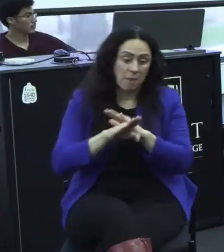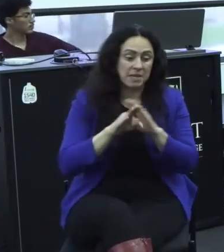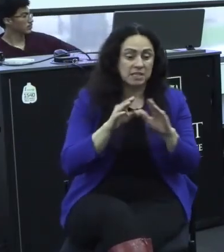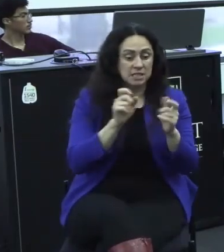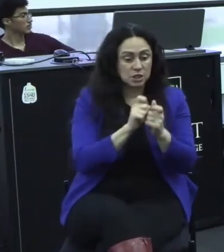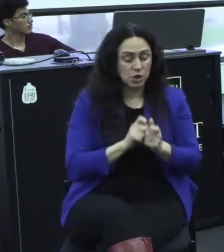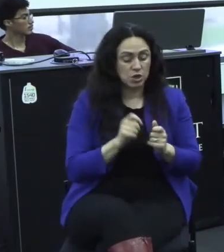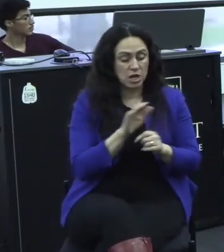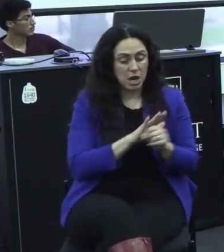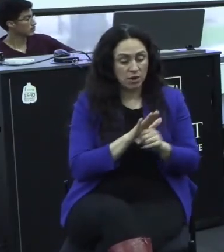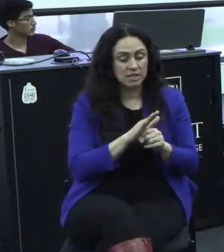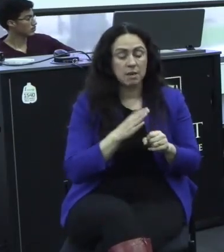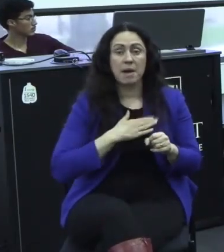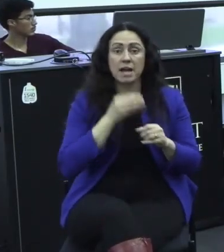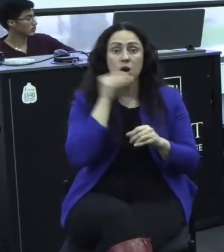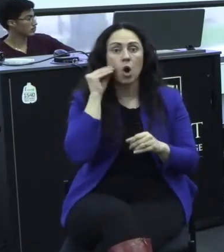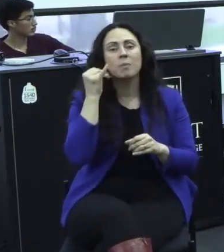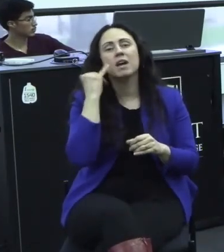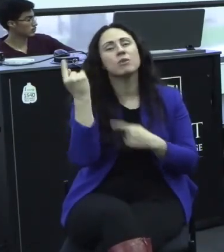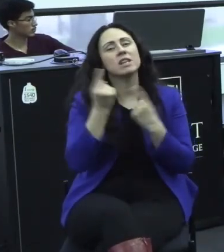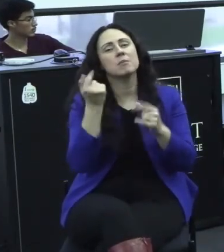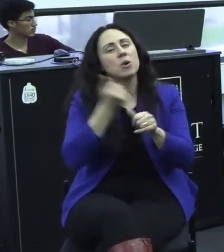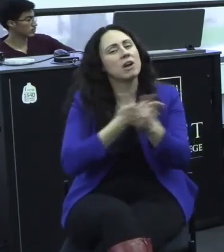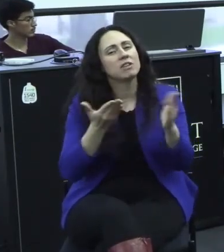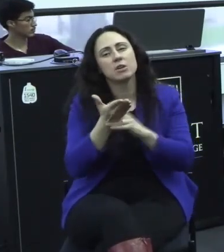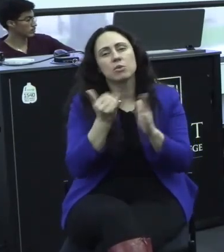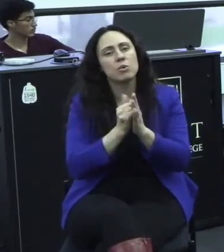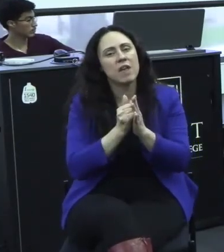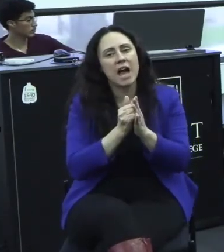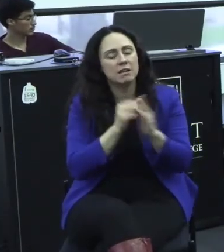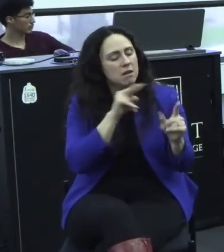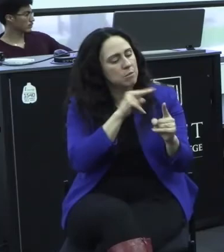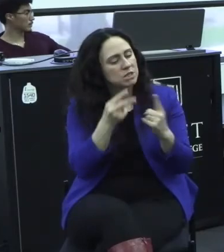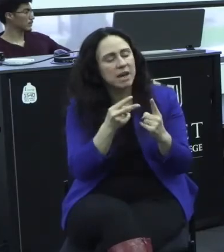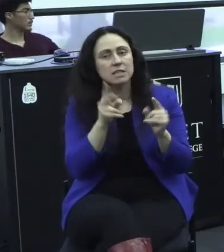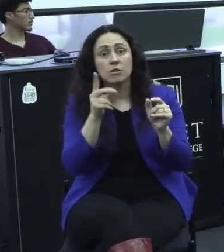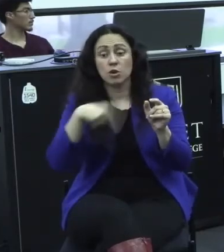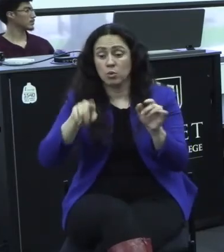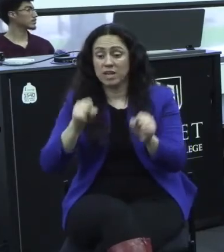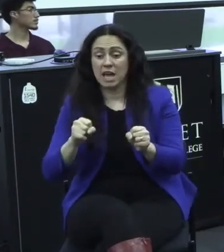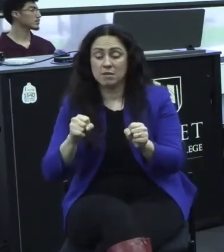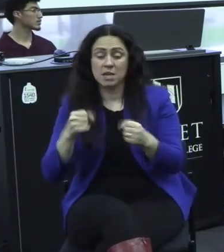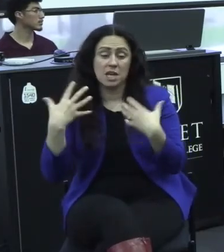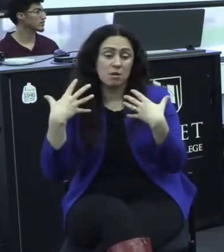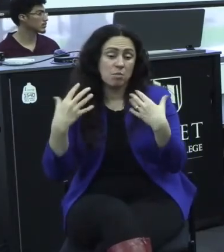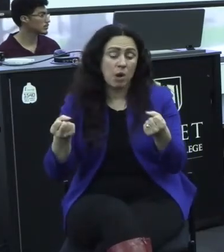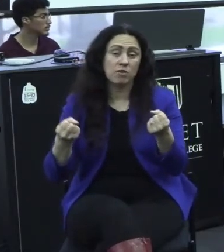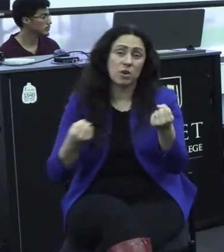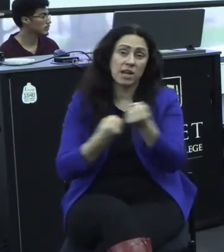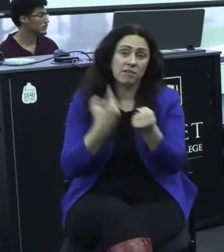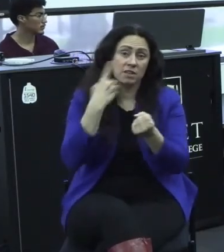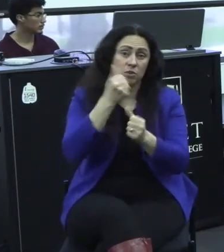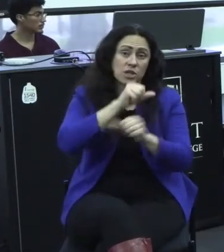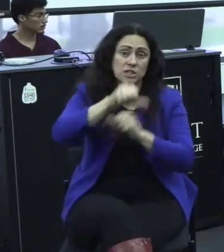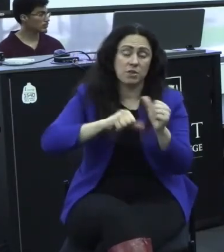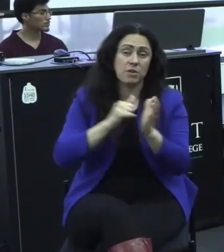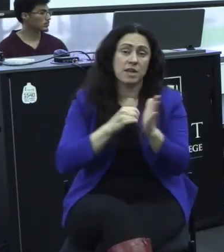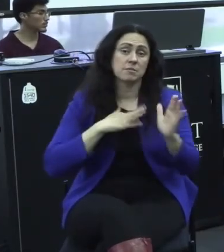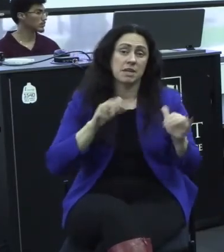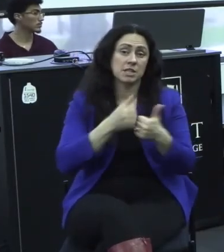so I think if we think about everything through that lens, we can be powerful advocates for each other. And that's kind of my challenge to